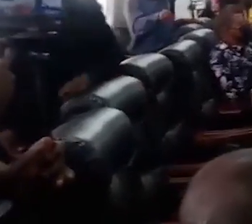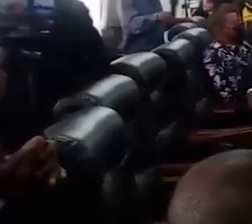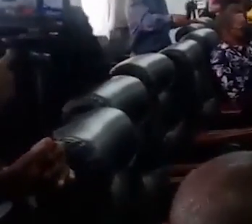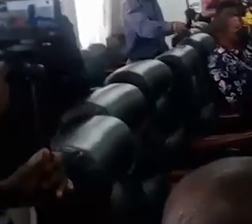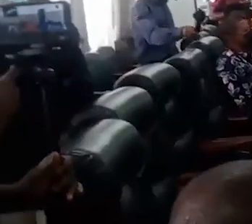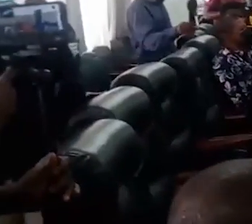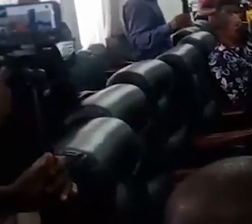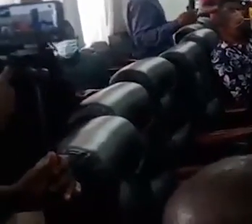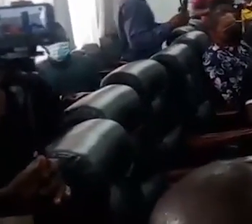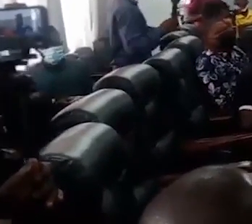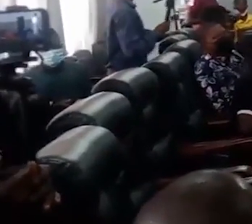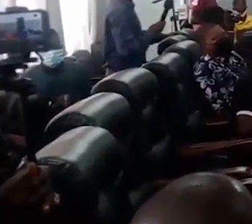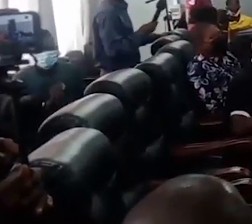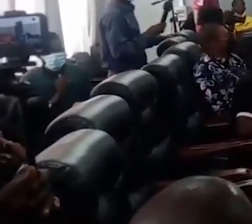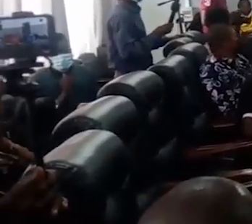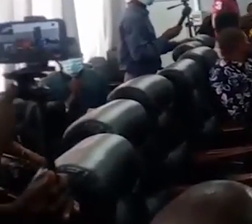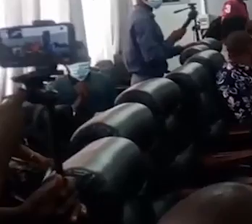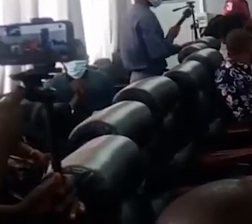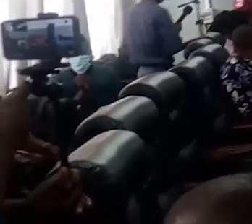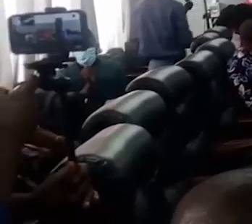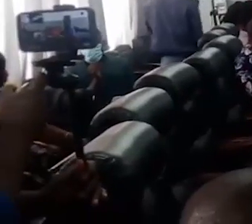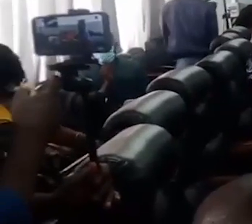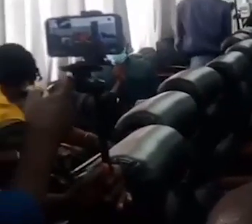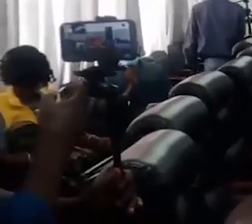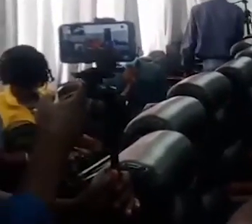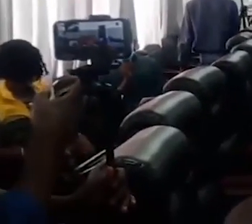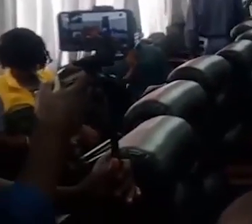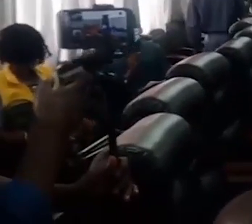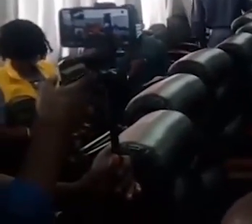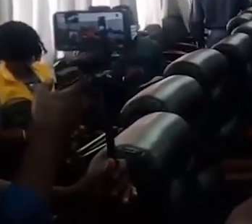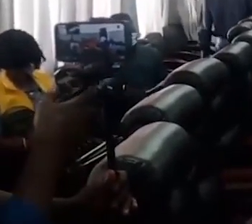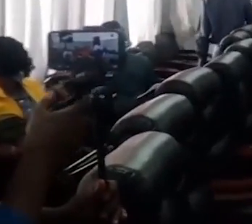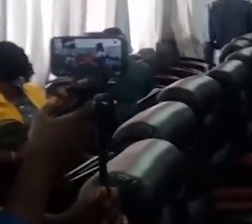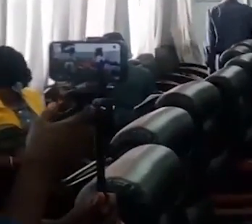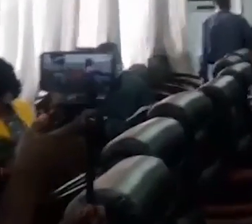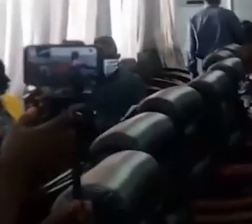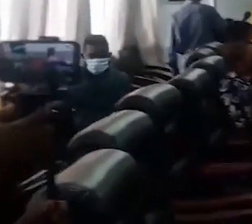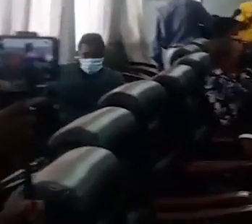Hey, look at me. Look at the back.